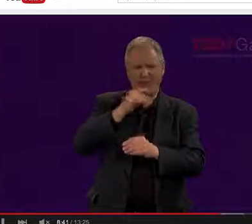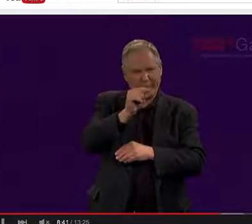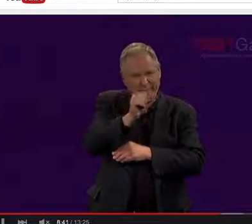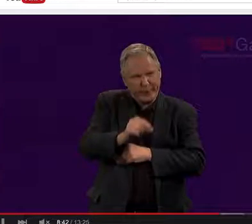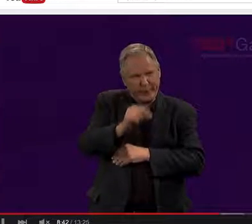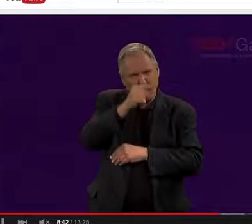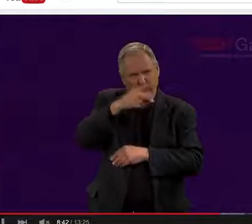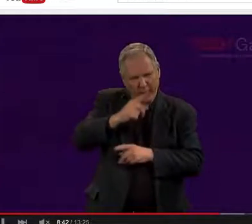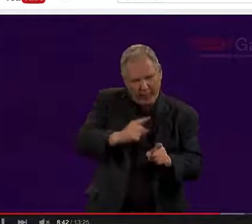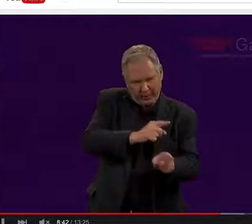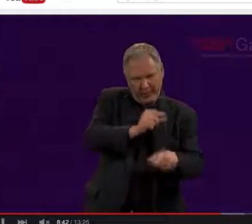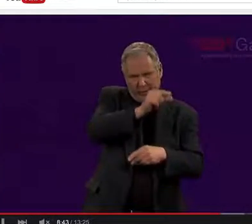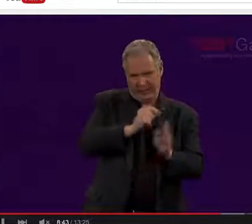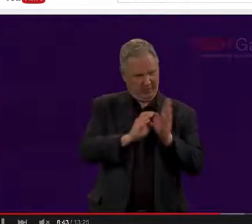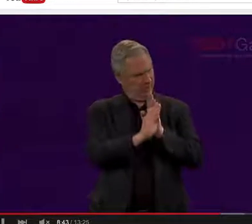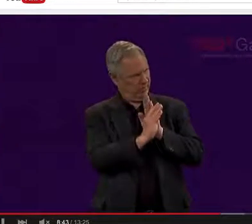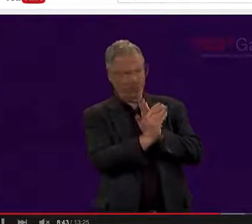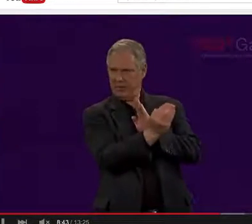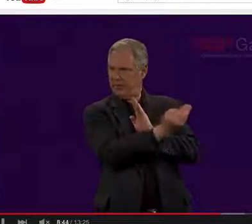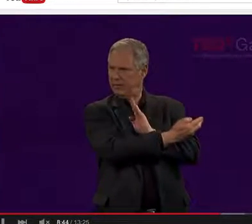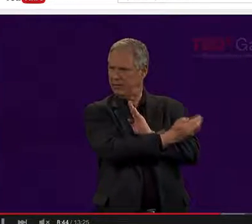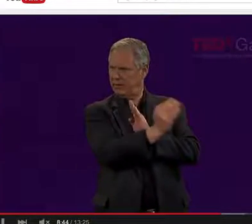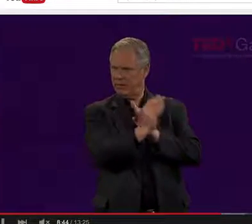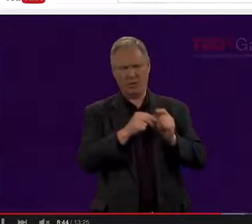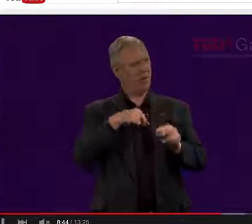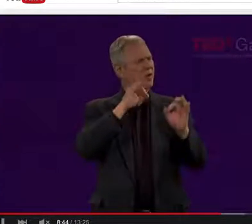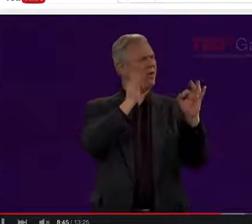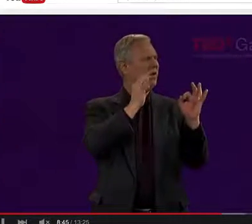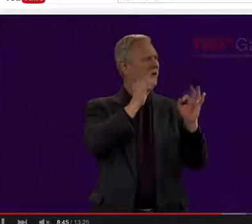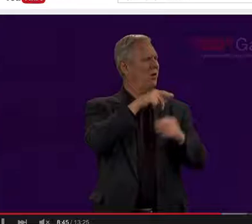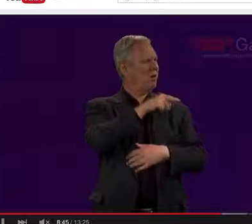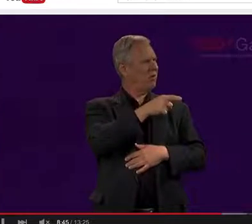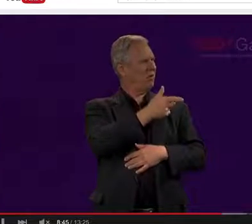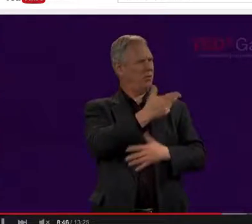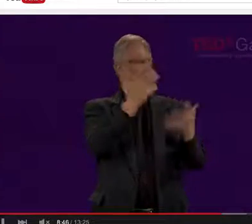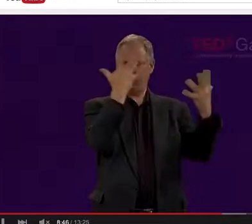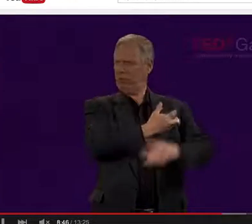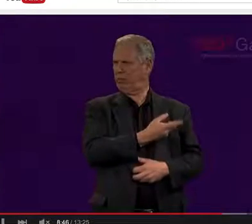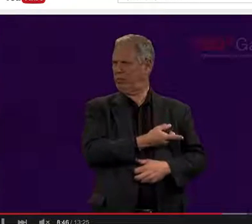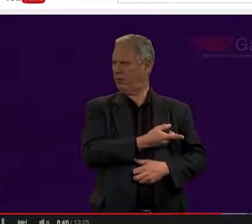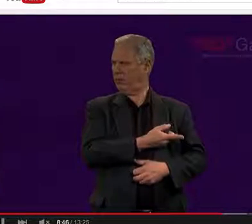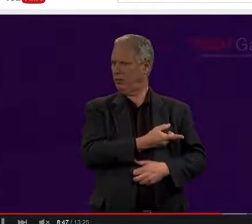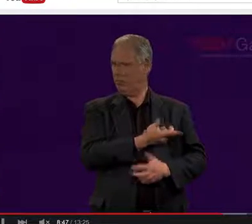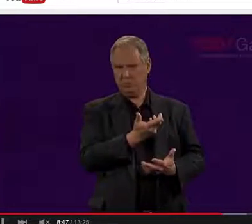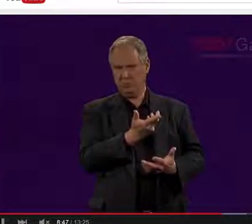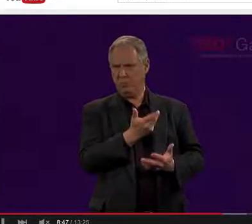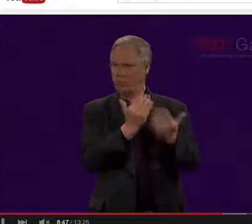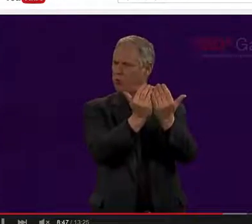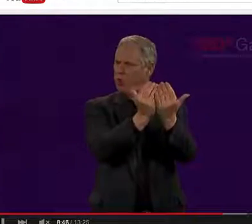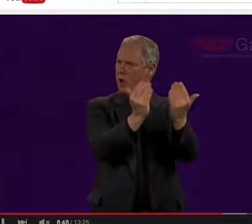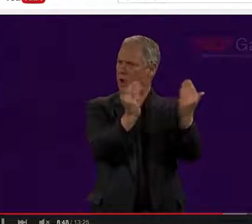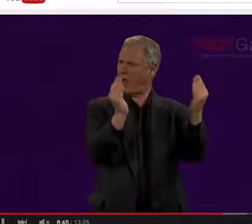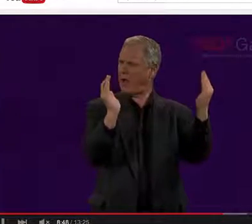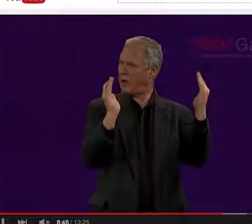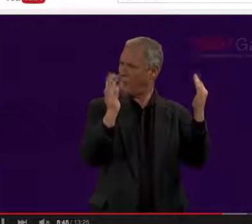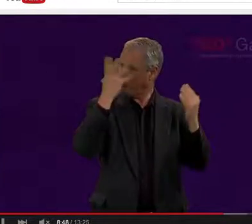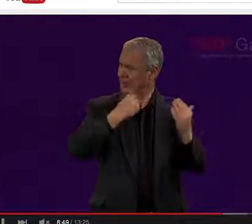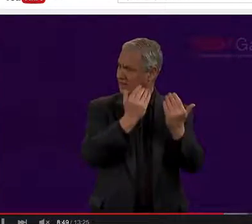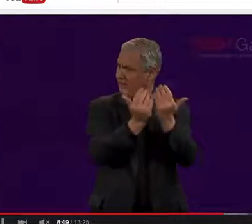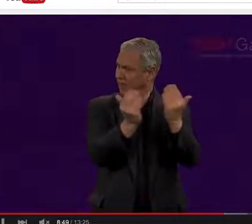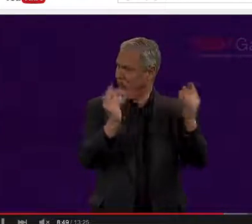We went to an, uh, we recorded it through the side view, and it looked